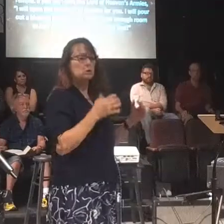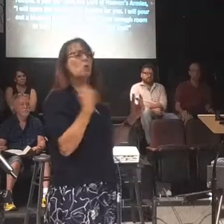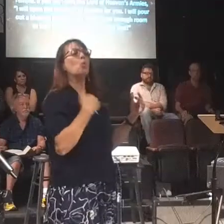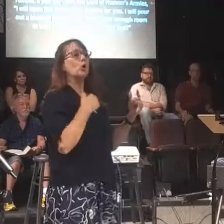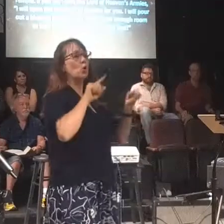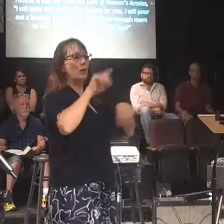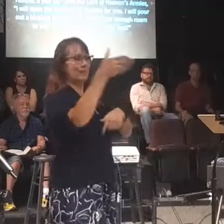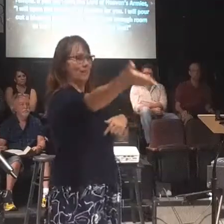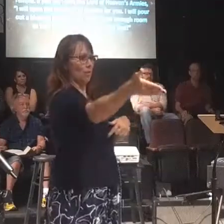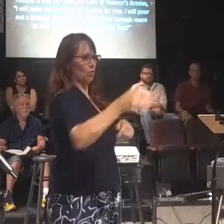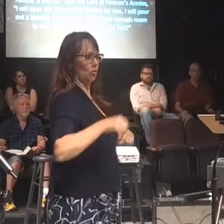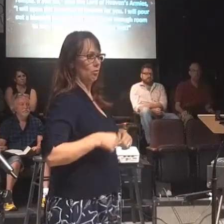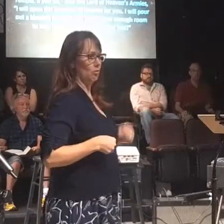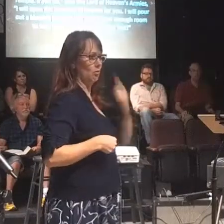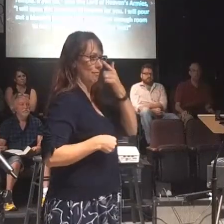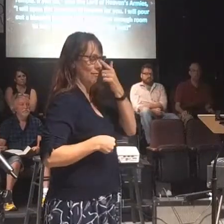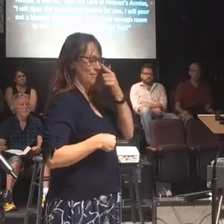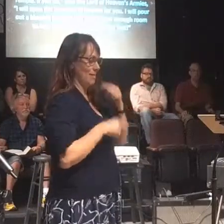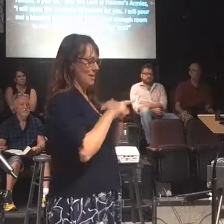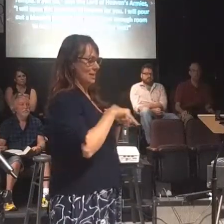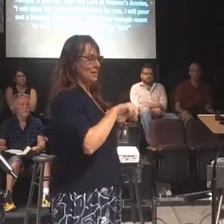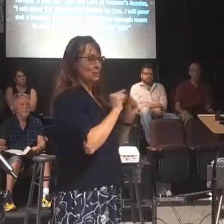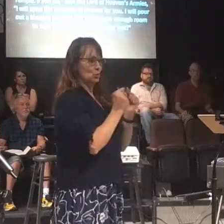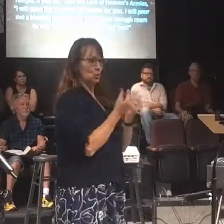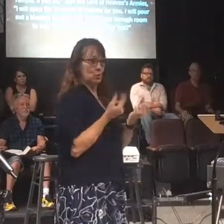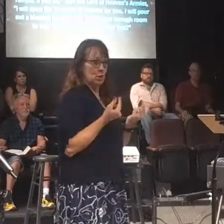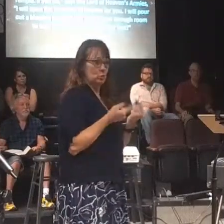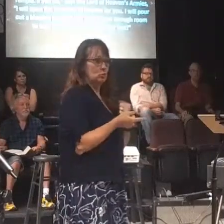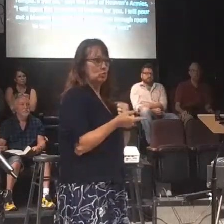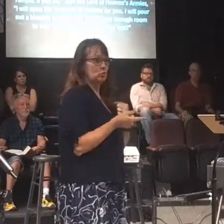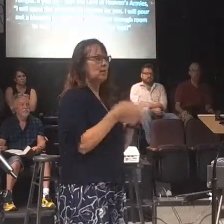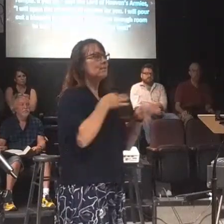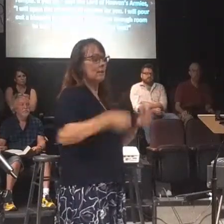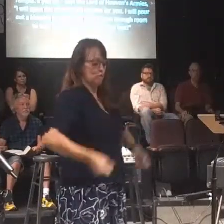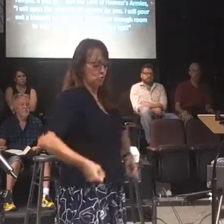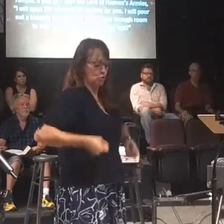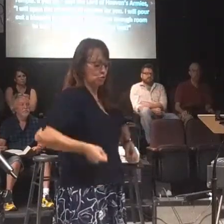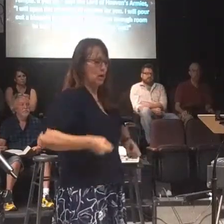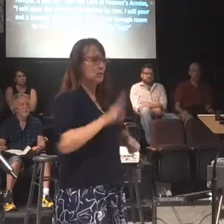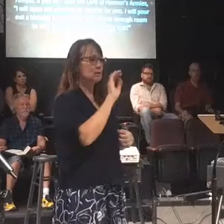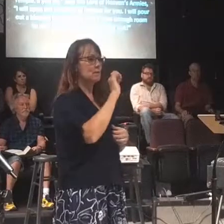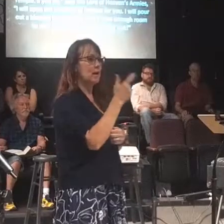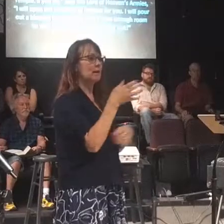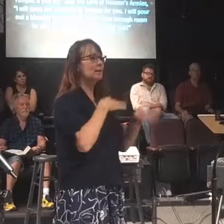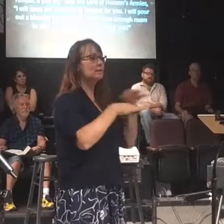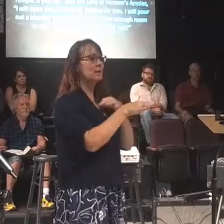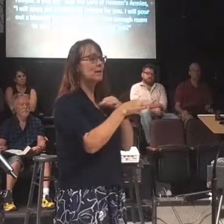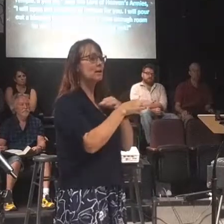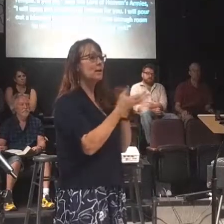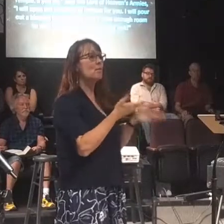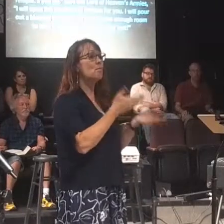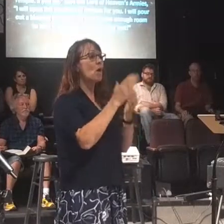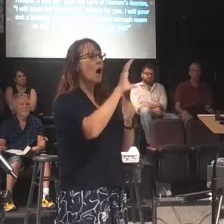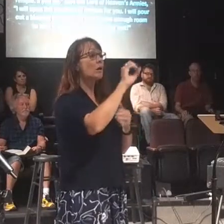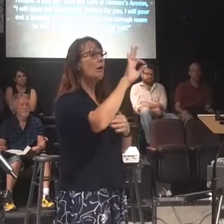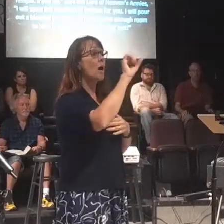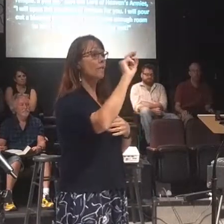did is they did this something very radical. They basically, instead of taking suitcases and bags, they got coffins